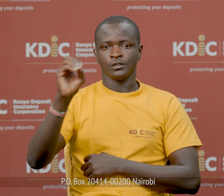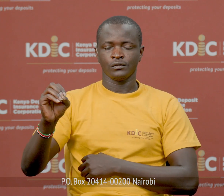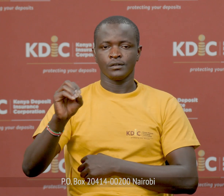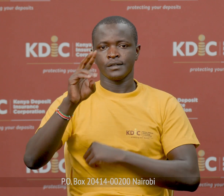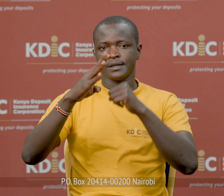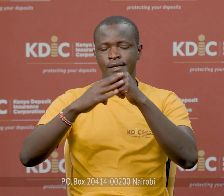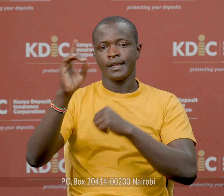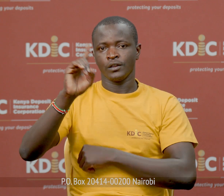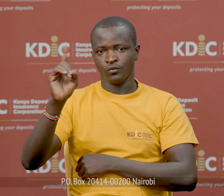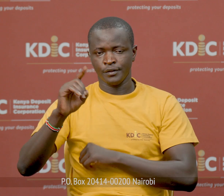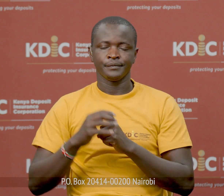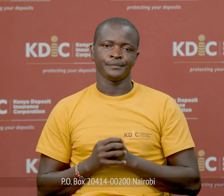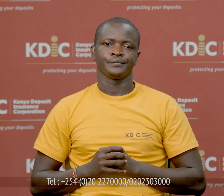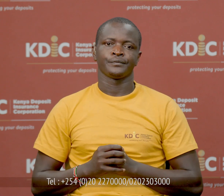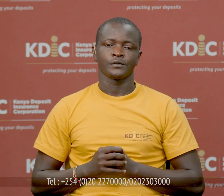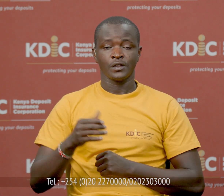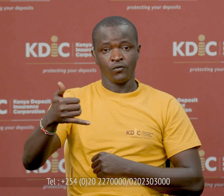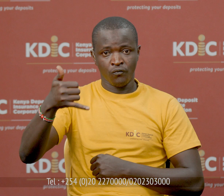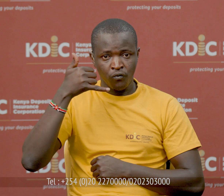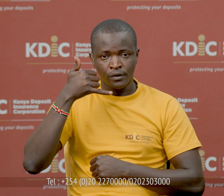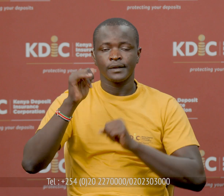00200, Nairobi. Telephone number